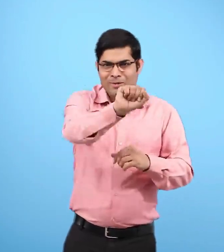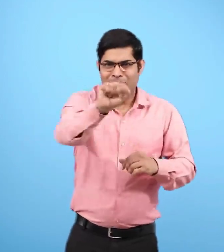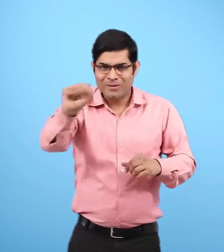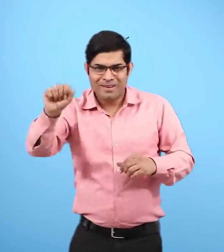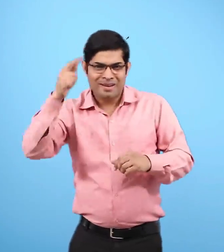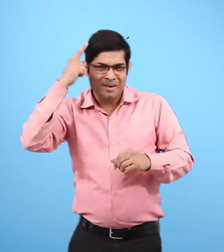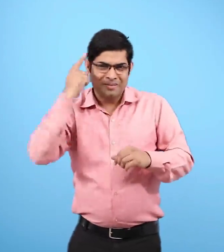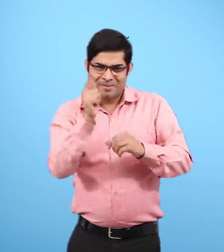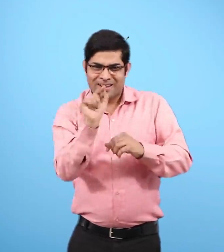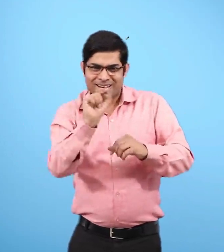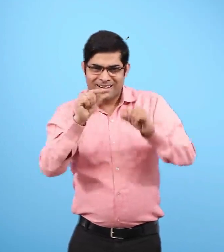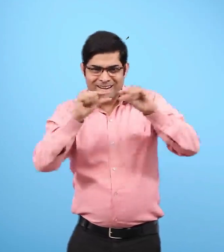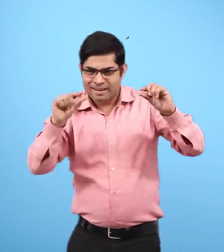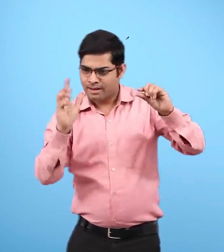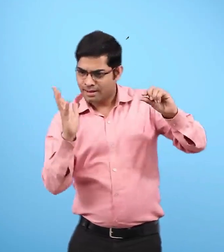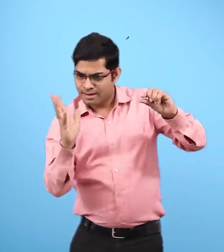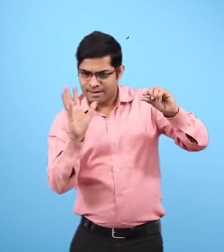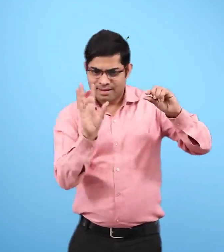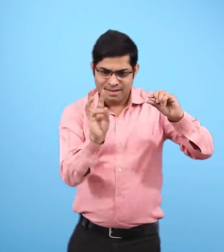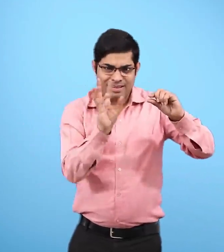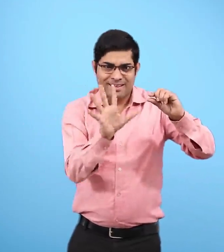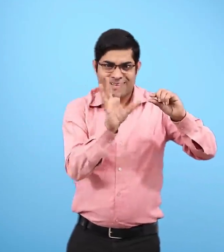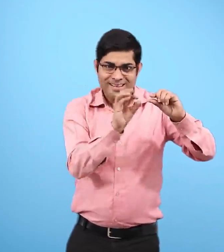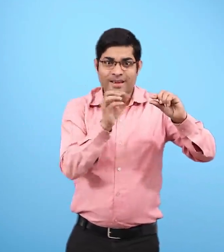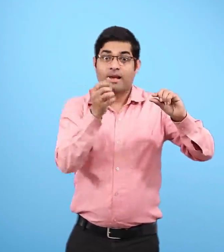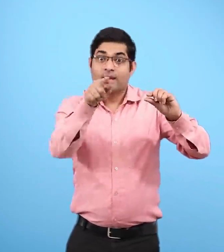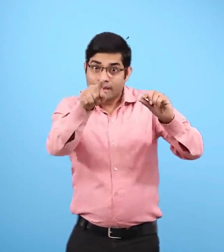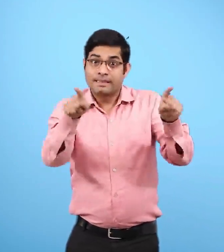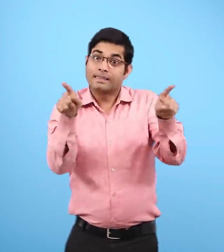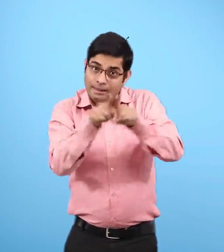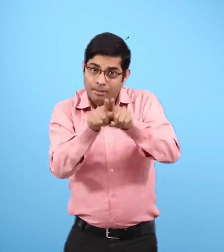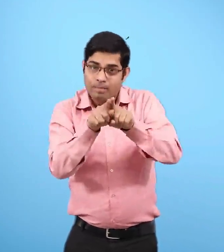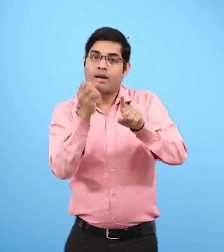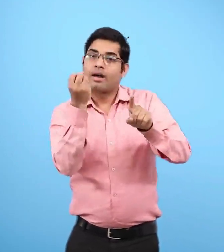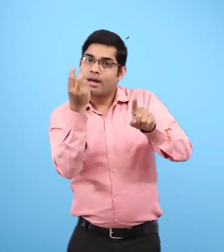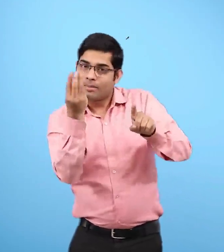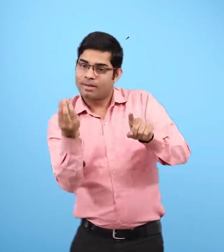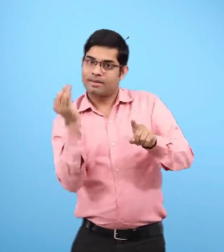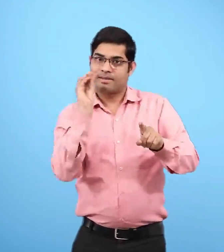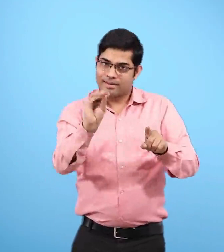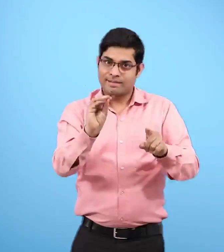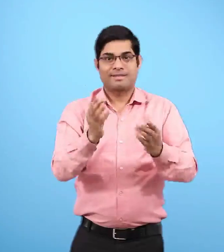You have to measure your pencil with your hand span and fill the dash.